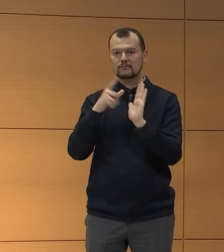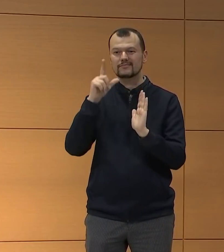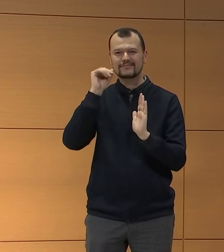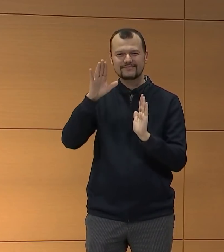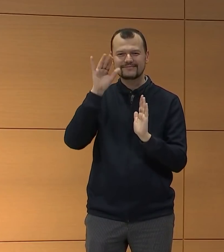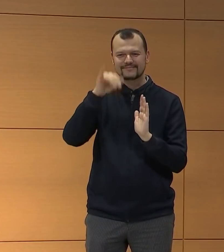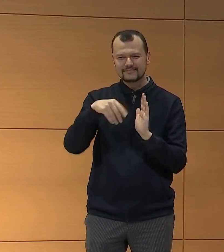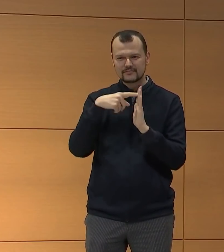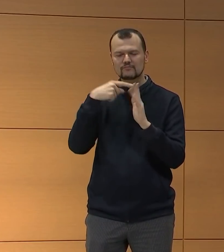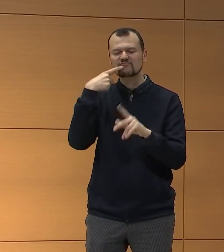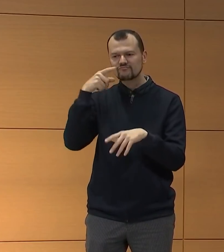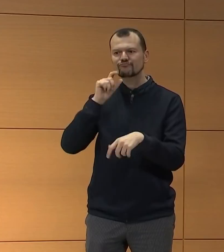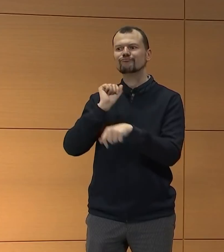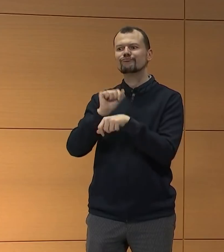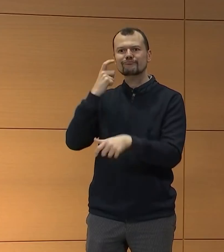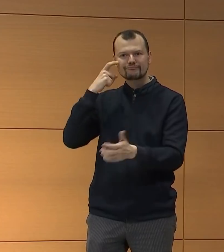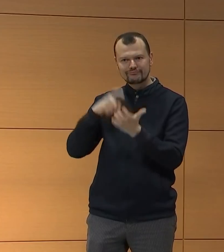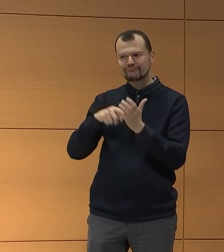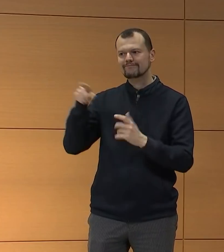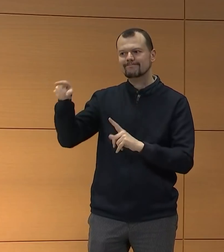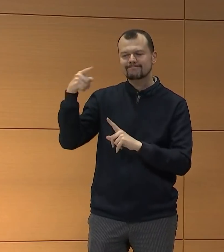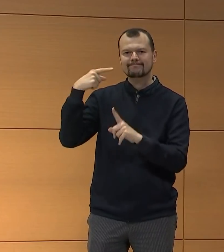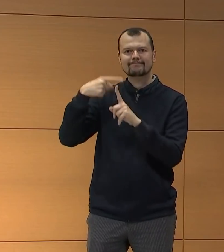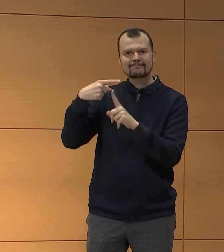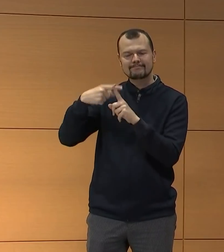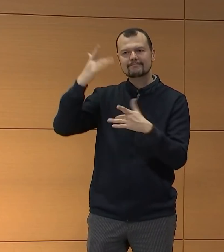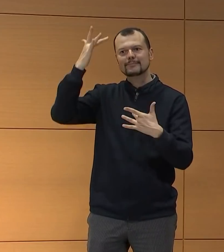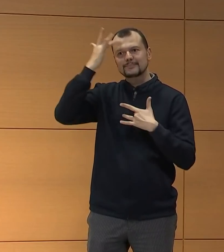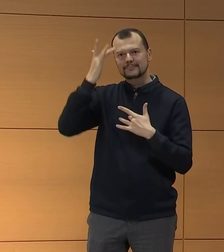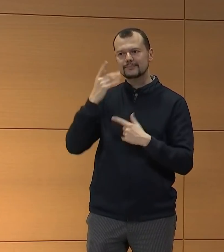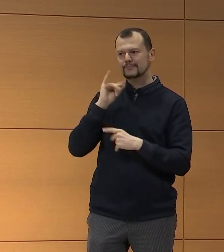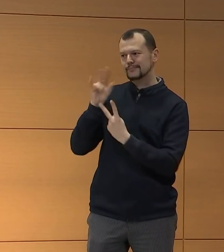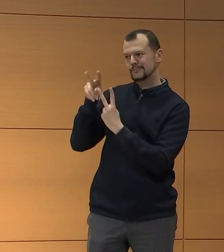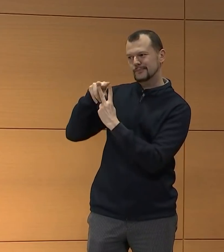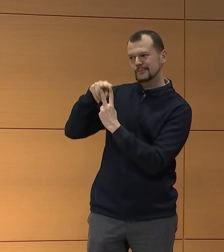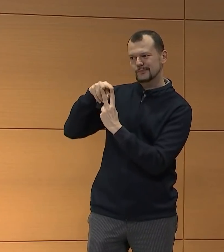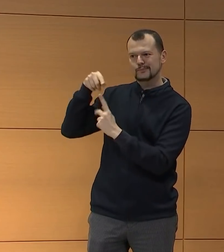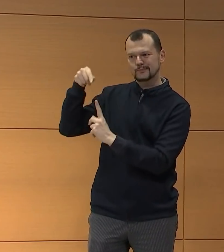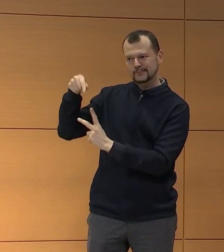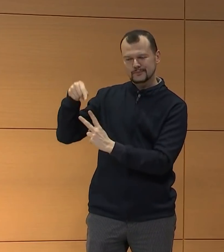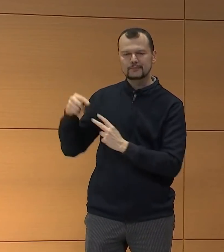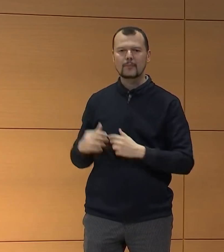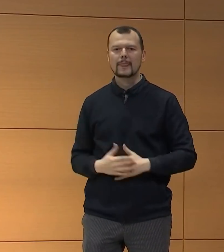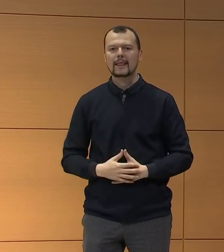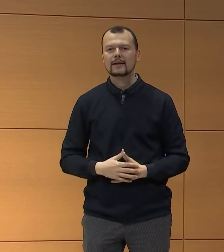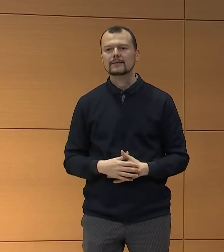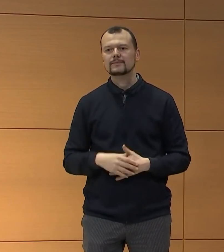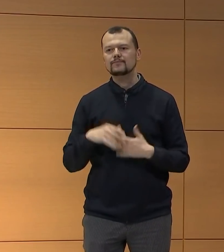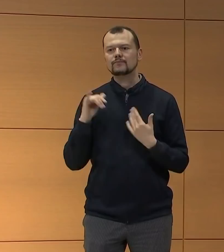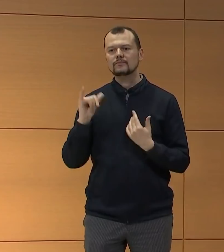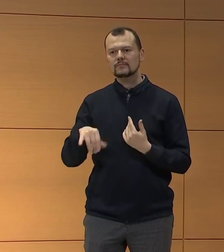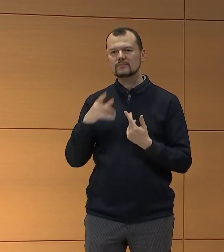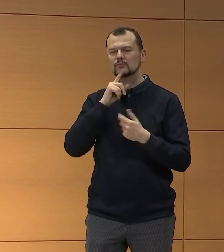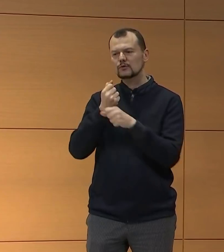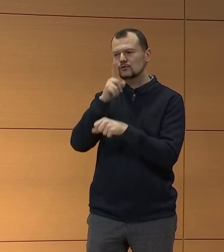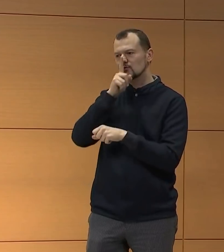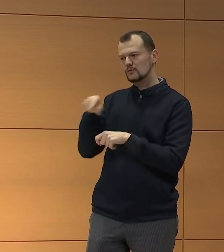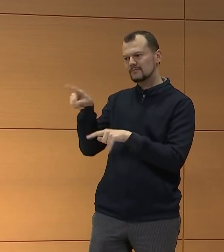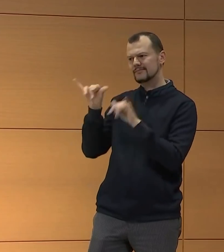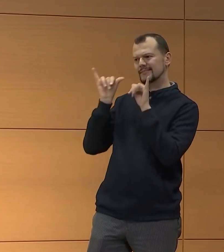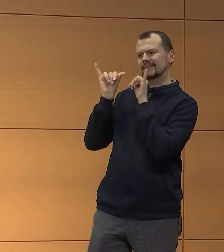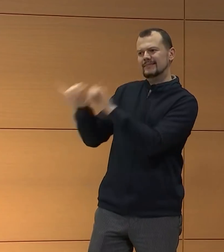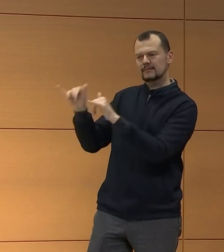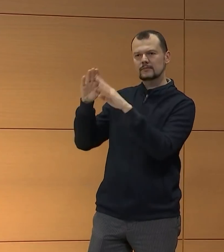for the novel coronavirus. And this individual is isolated at home. The